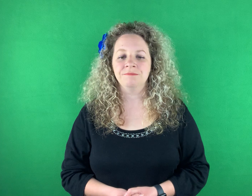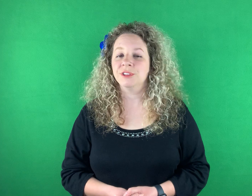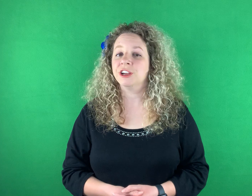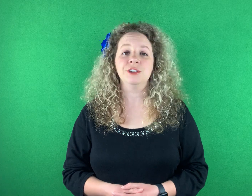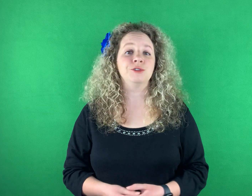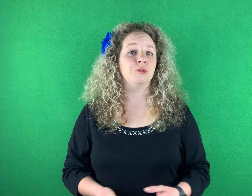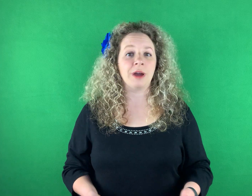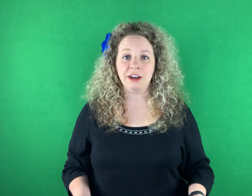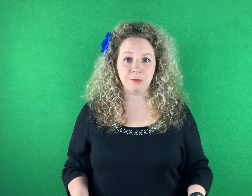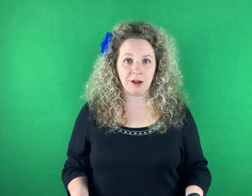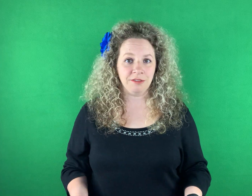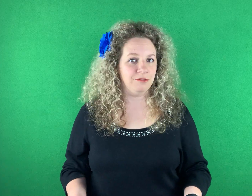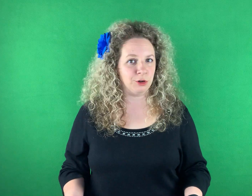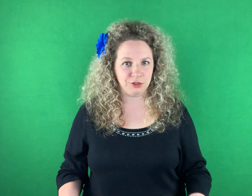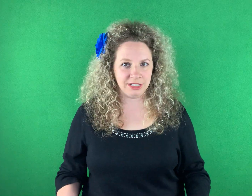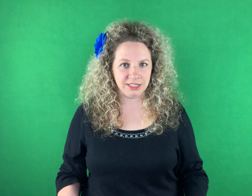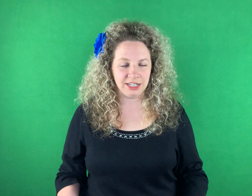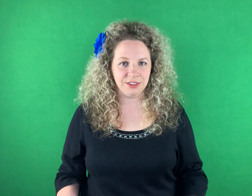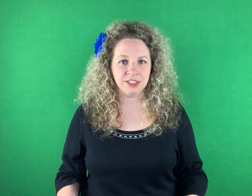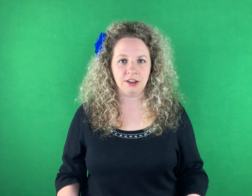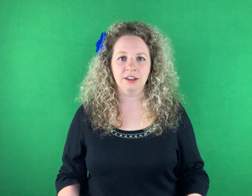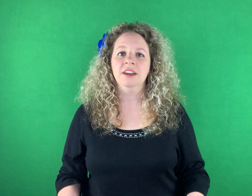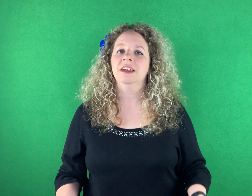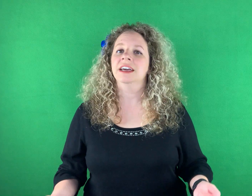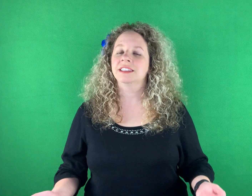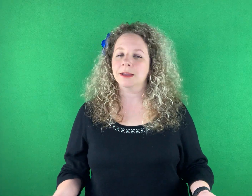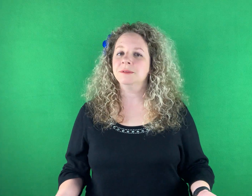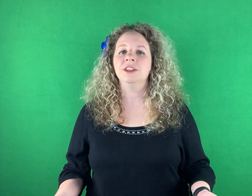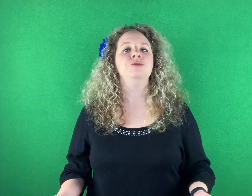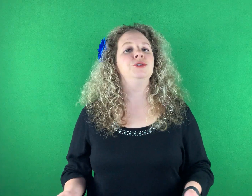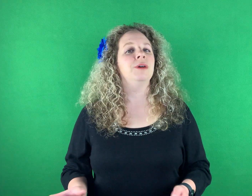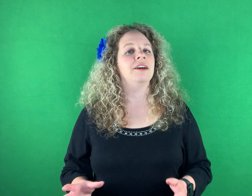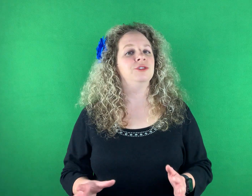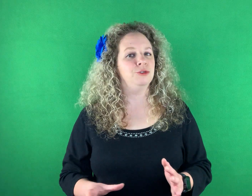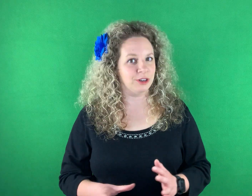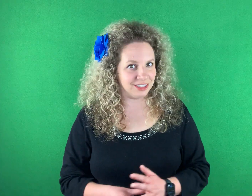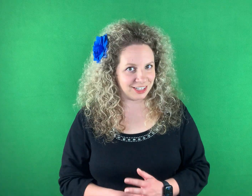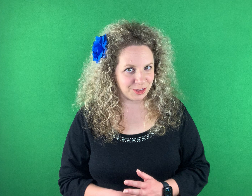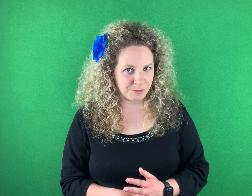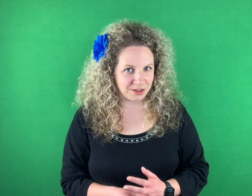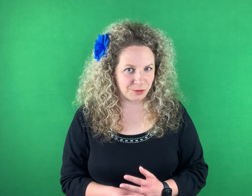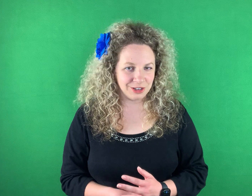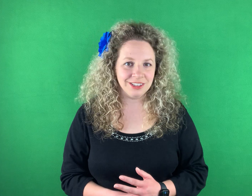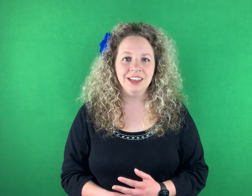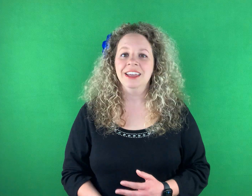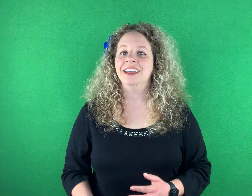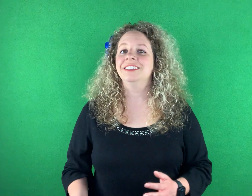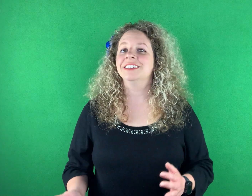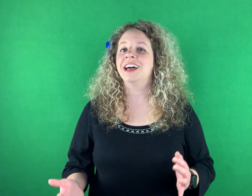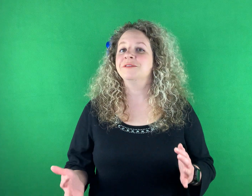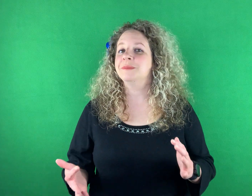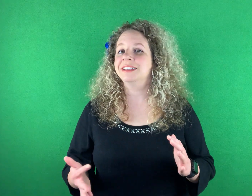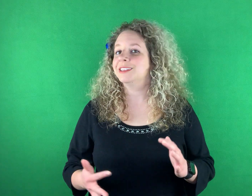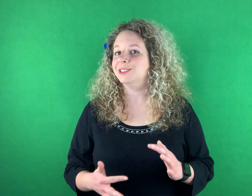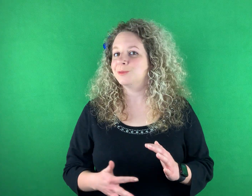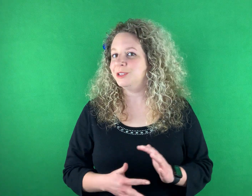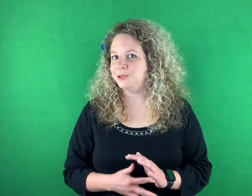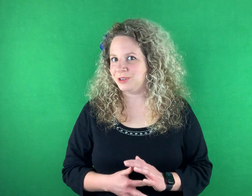There is no right or wrong for translating the song, except that you do have to translate out the metaphors. It does have to make sense when you translate